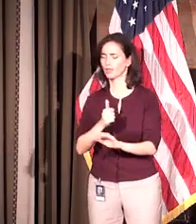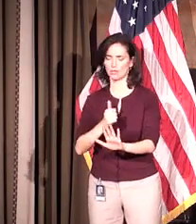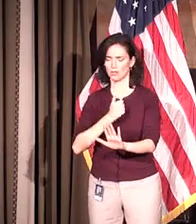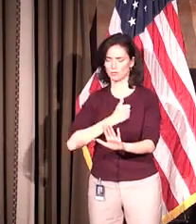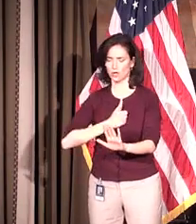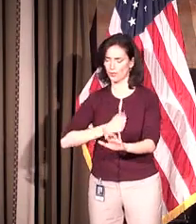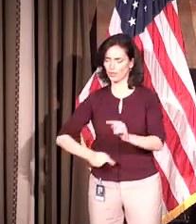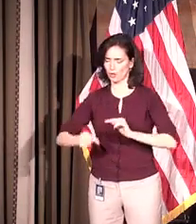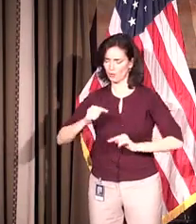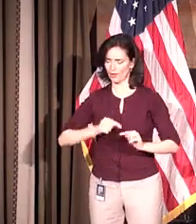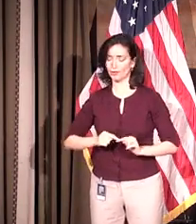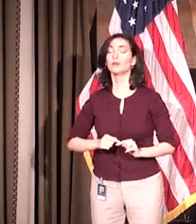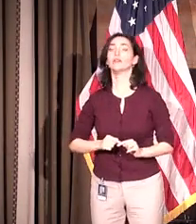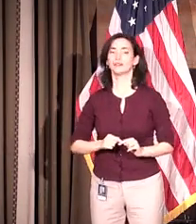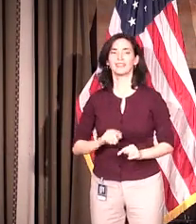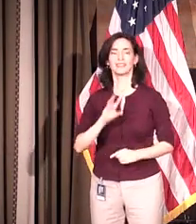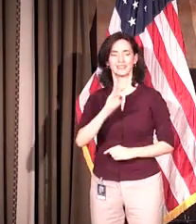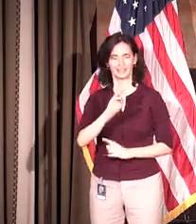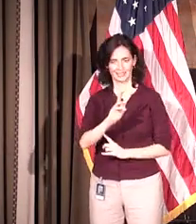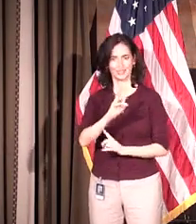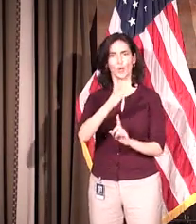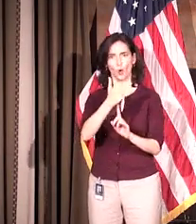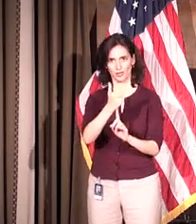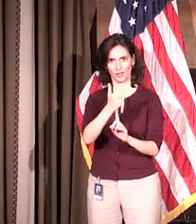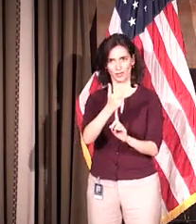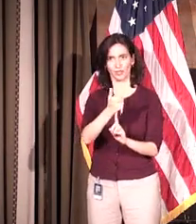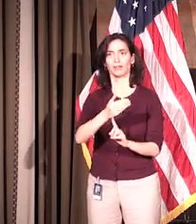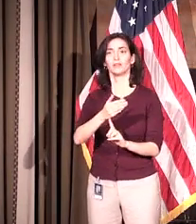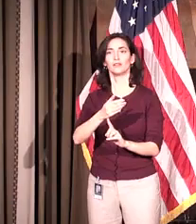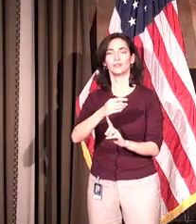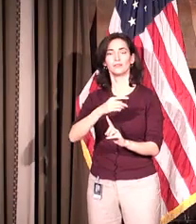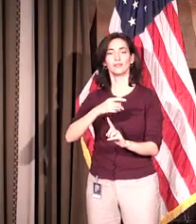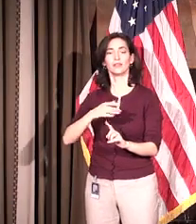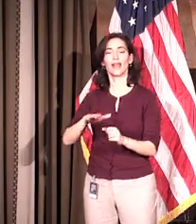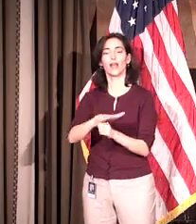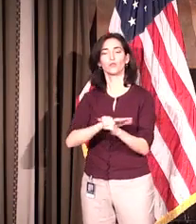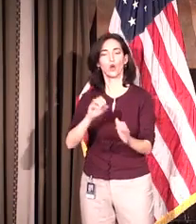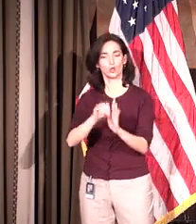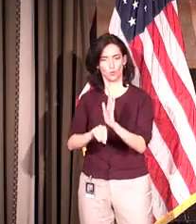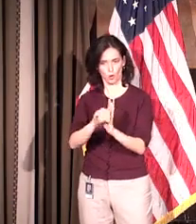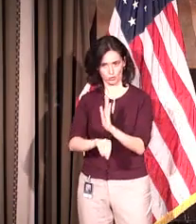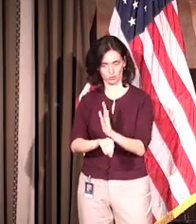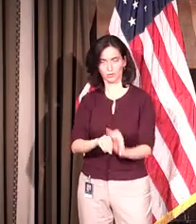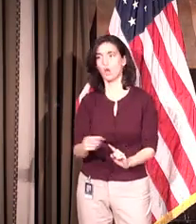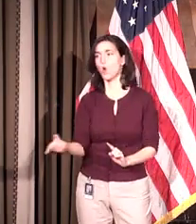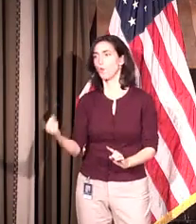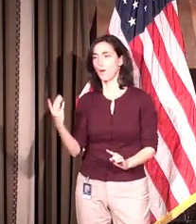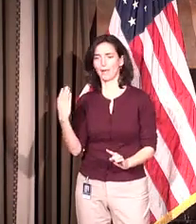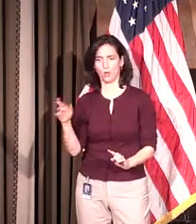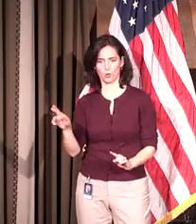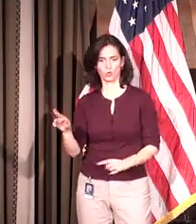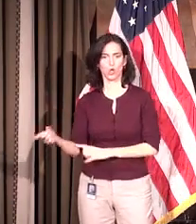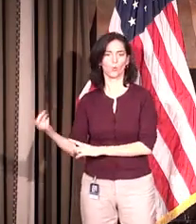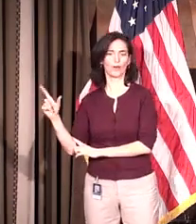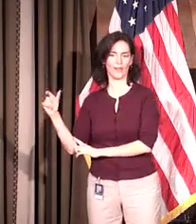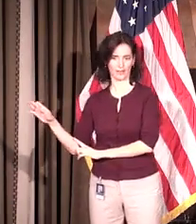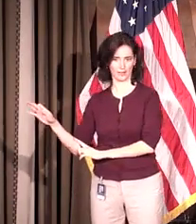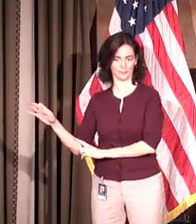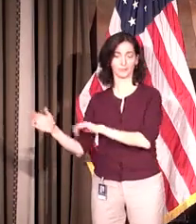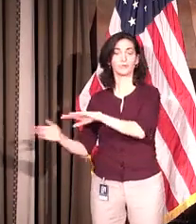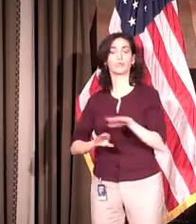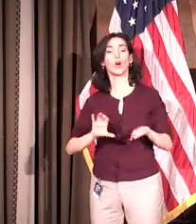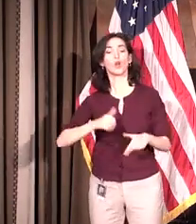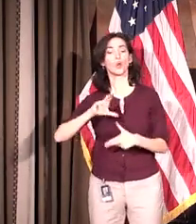Let me start over. 6 hotels are providing non-congregate shelter. 4 of those are in New Orleans, 1 in Baton Rouge, and 1 in Lafayette. And then for Hurricane Delta,